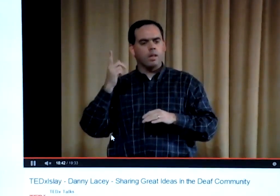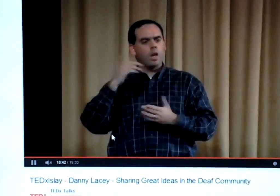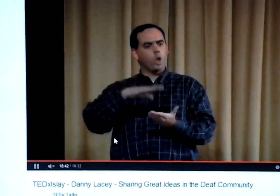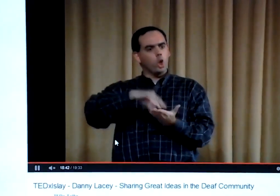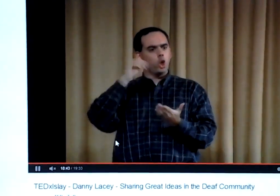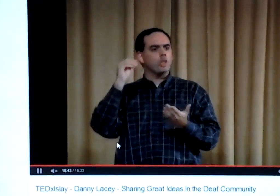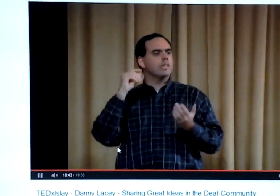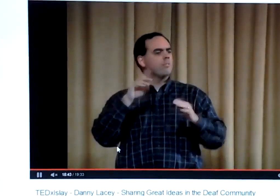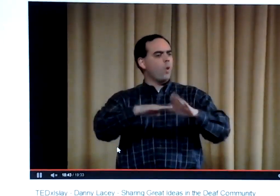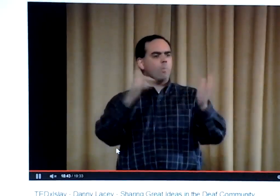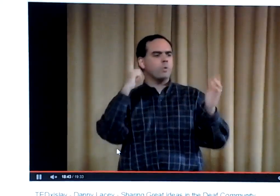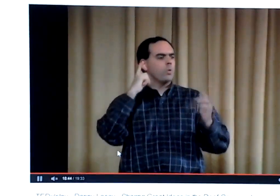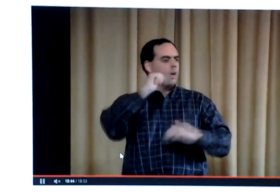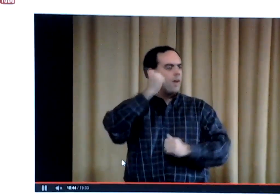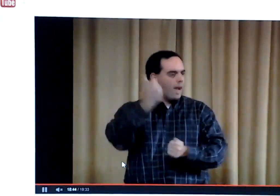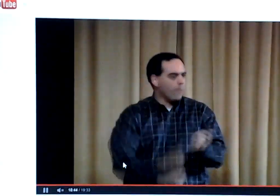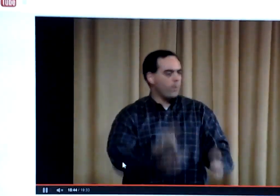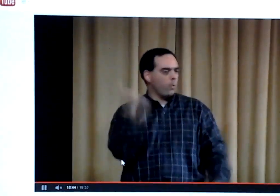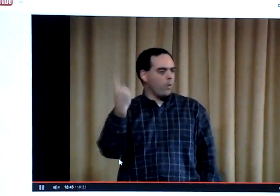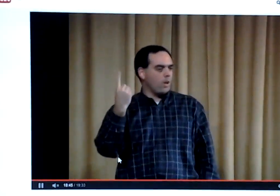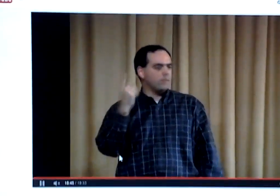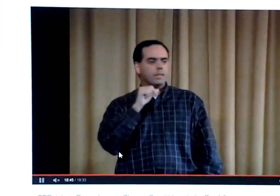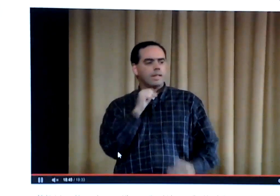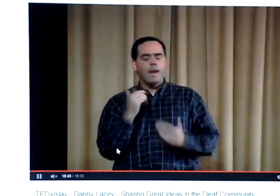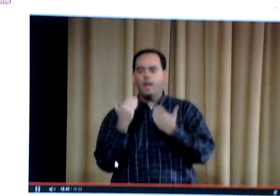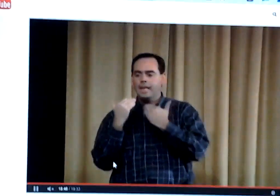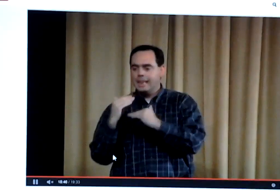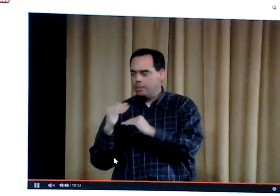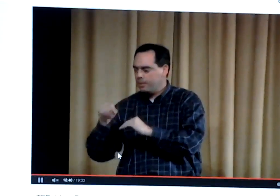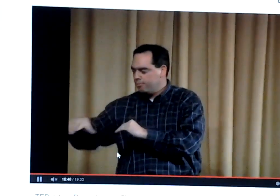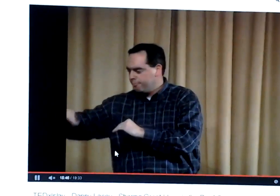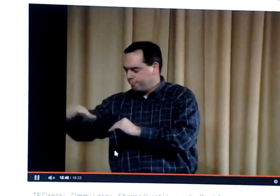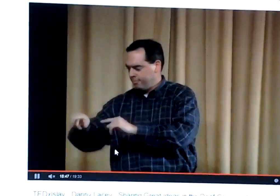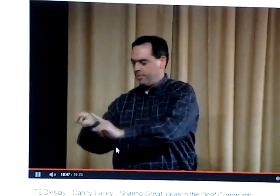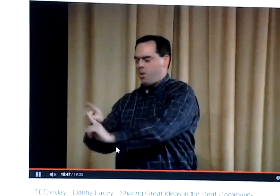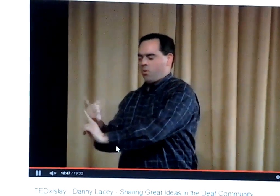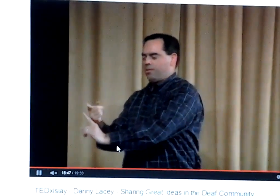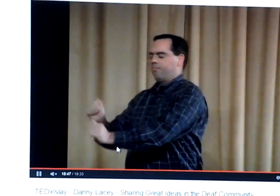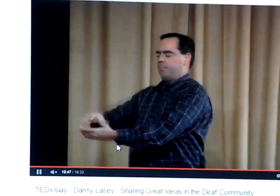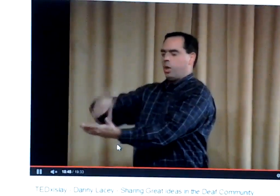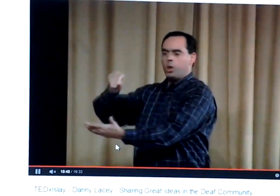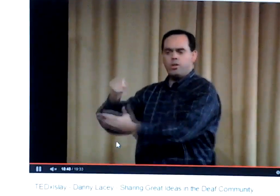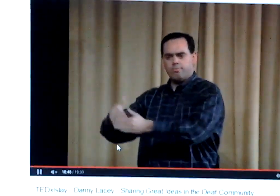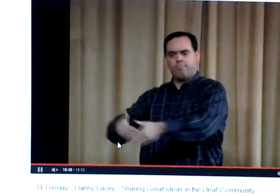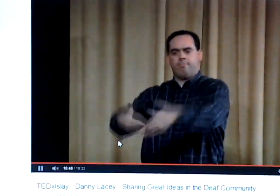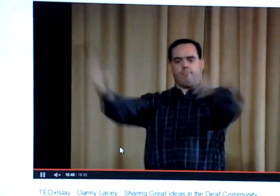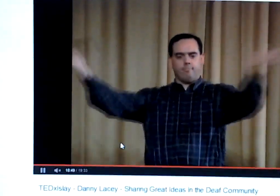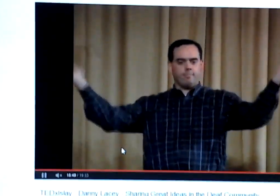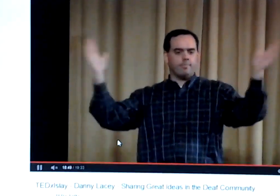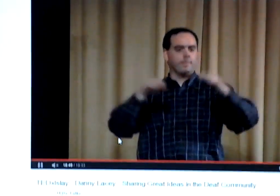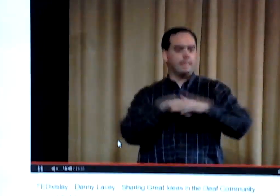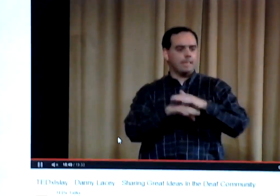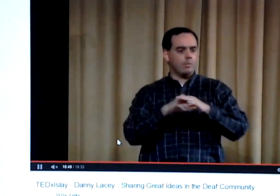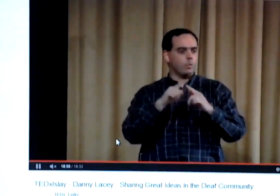So they went out there in the world and they continued. In a coffee house, anywhere,